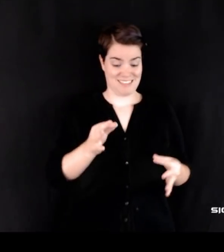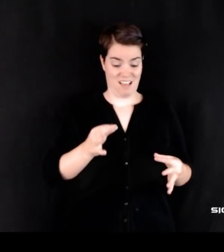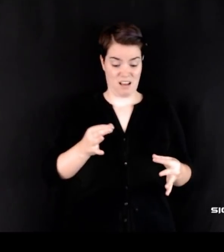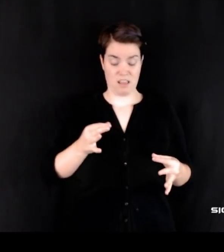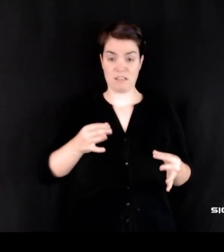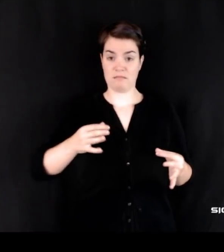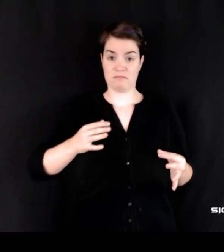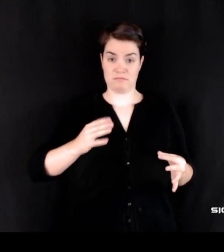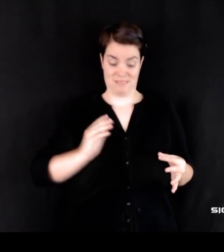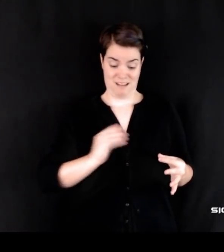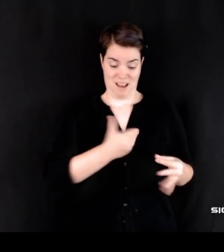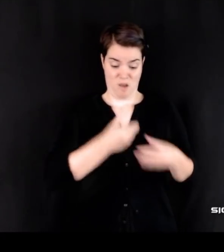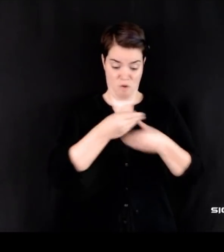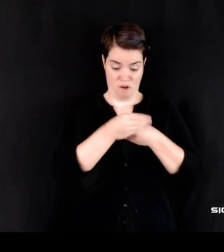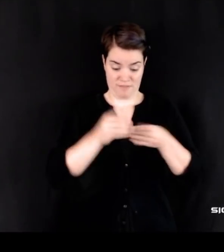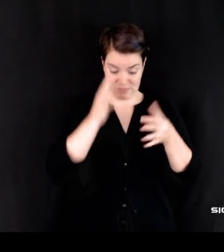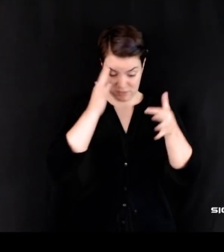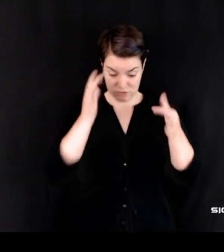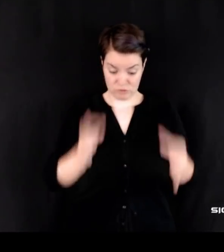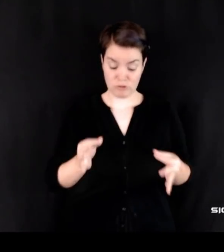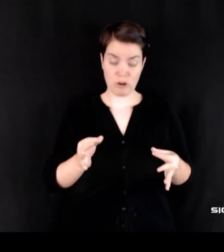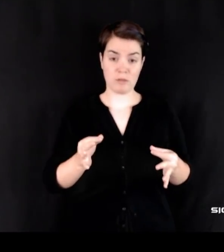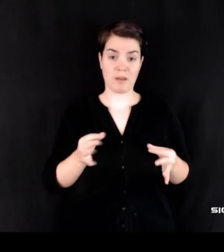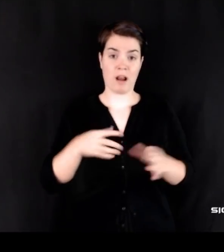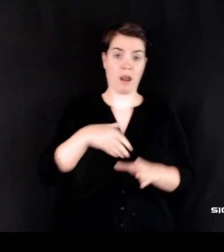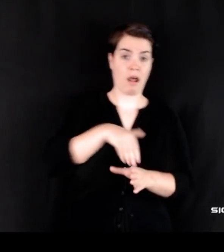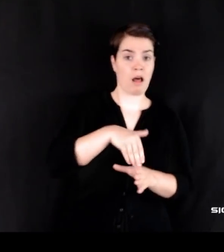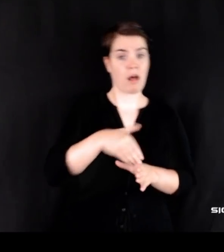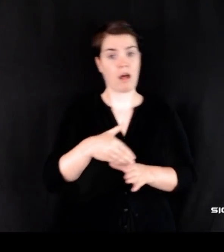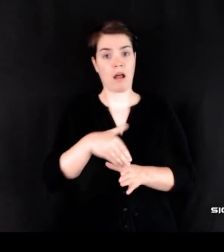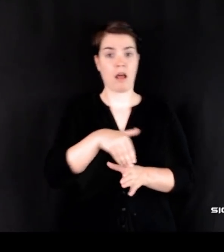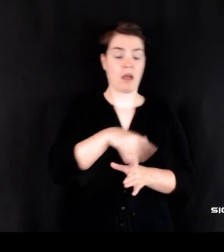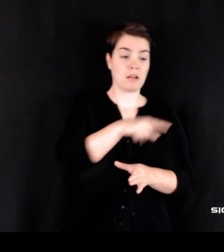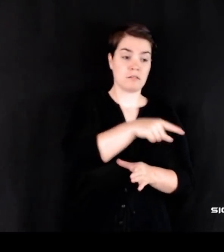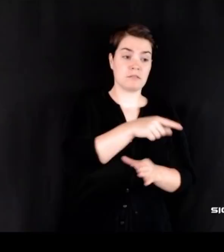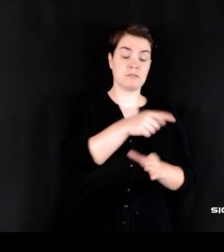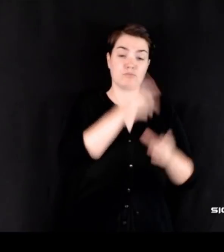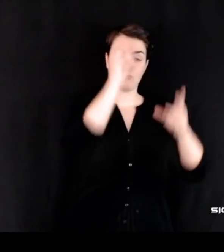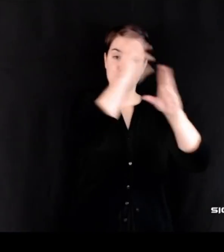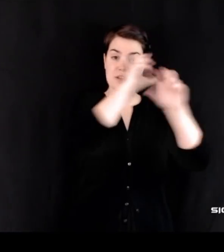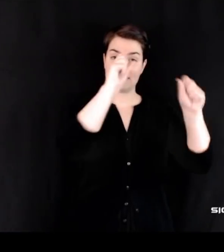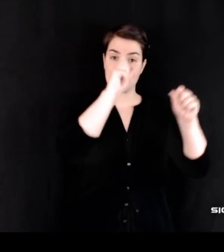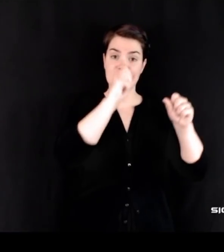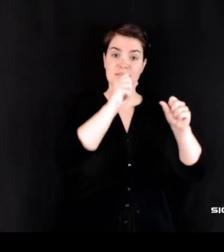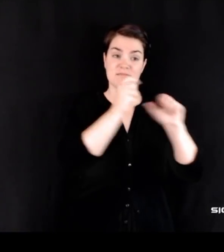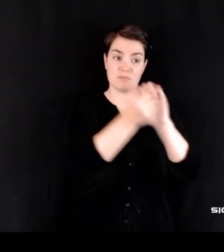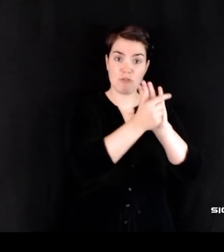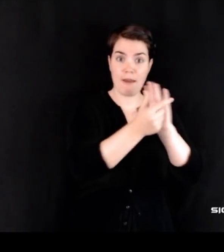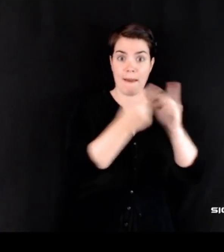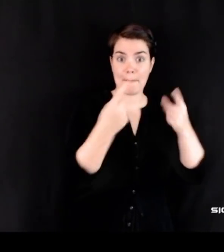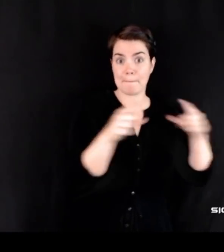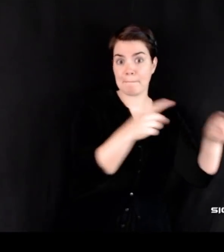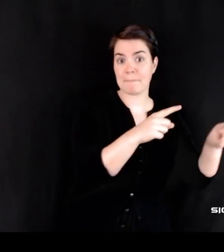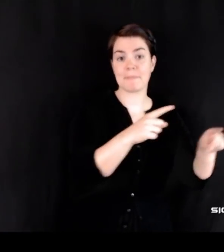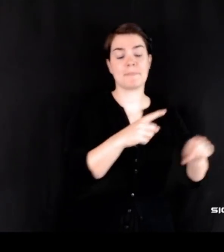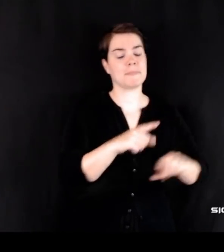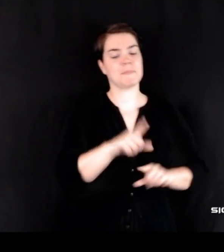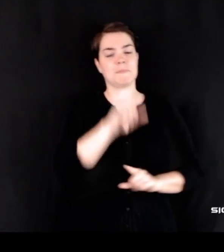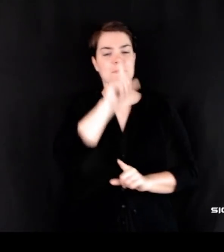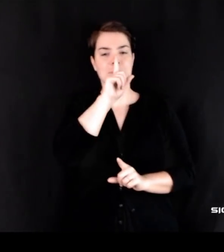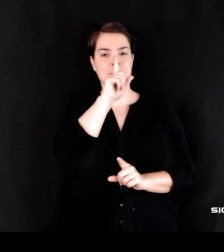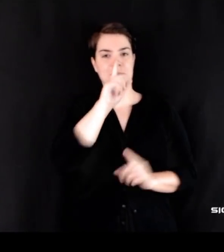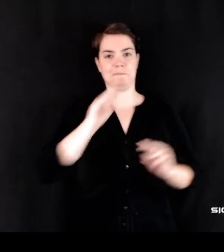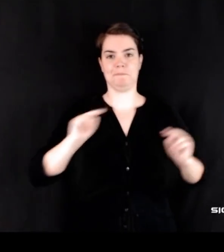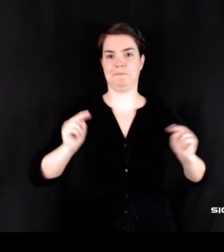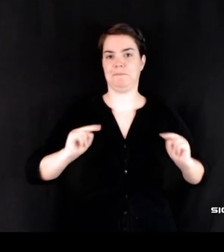would not reach a determination one way or the other about whether the president committed a crime. That